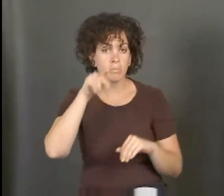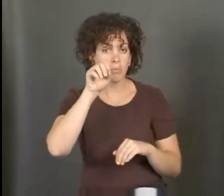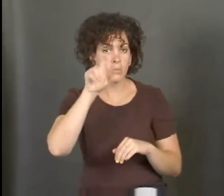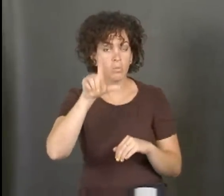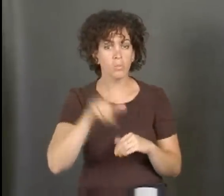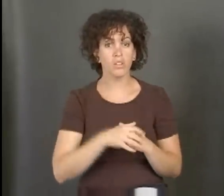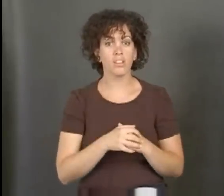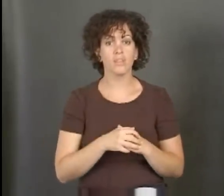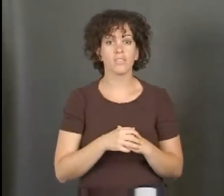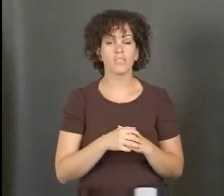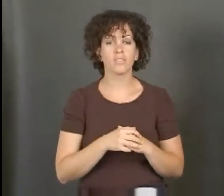Swimming pool.